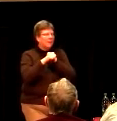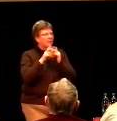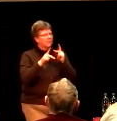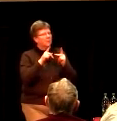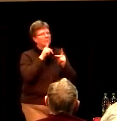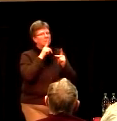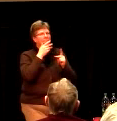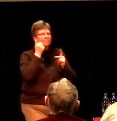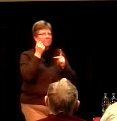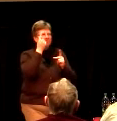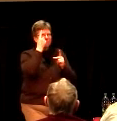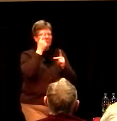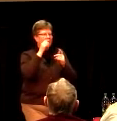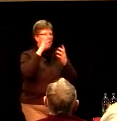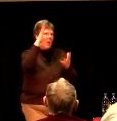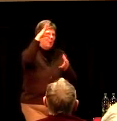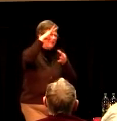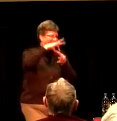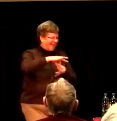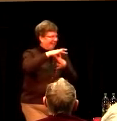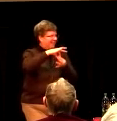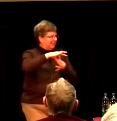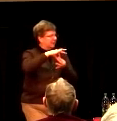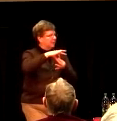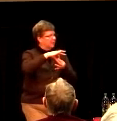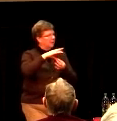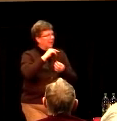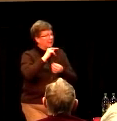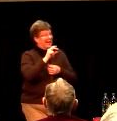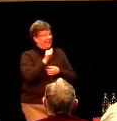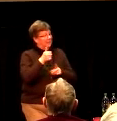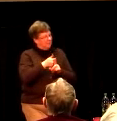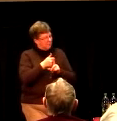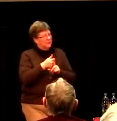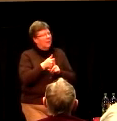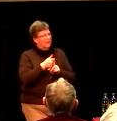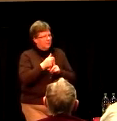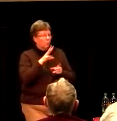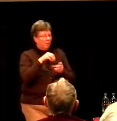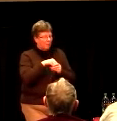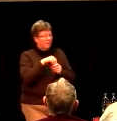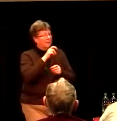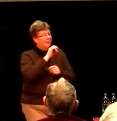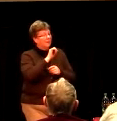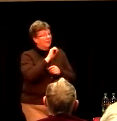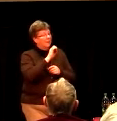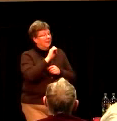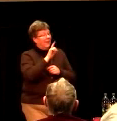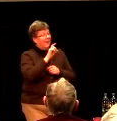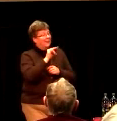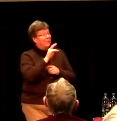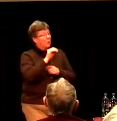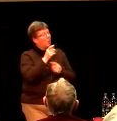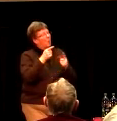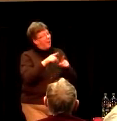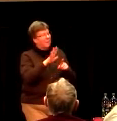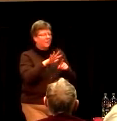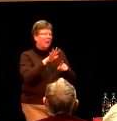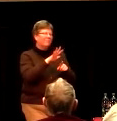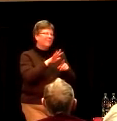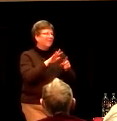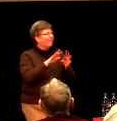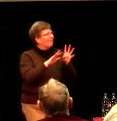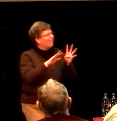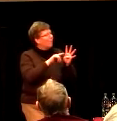were. And a lot of NASA people were involved with that. The El Nino happens on a 4 to 7 year cycle, and